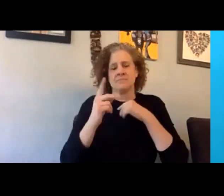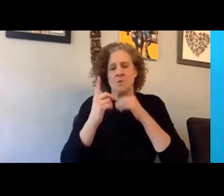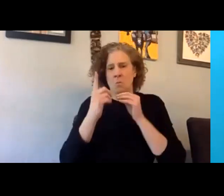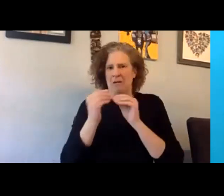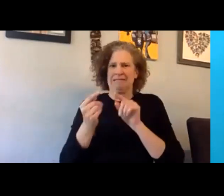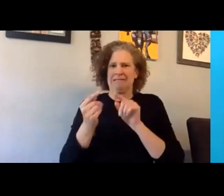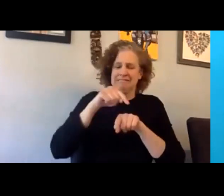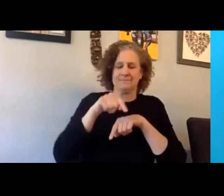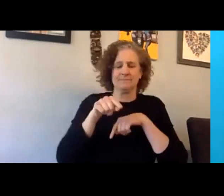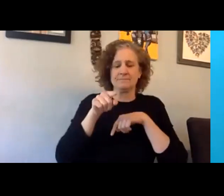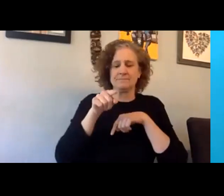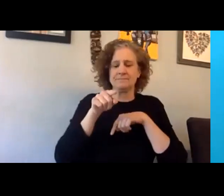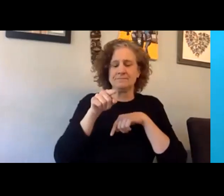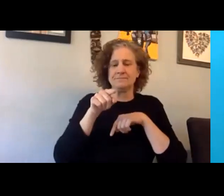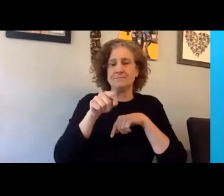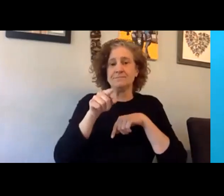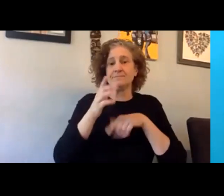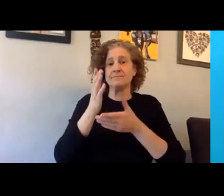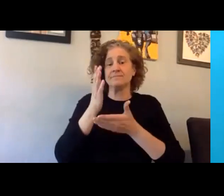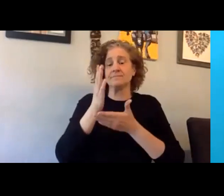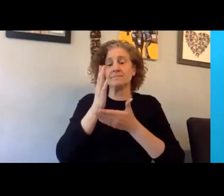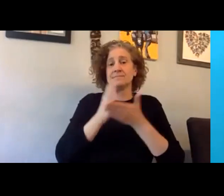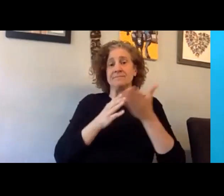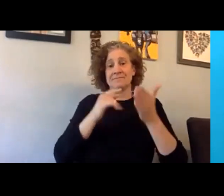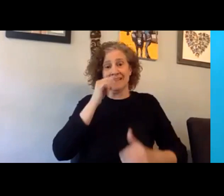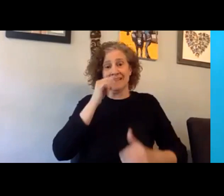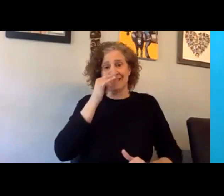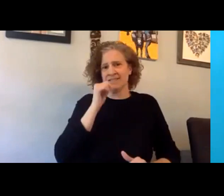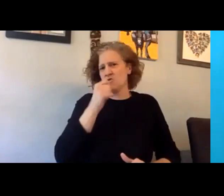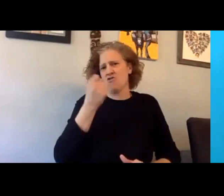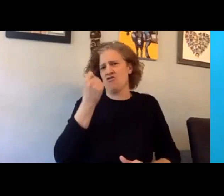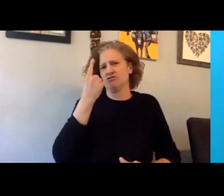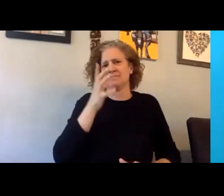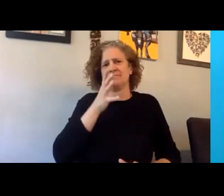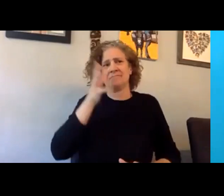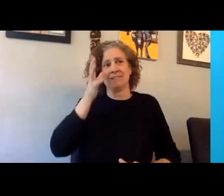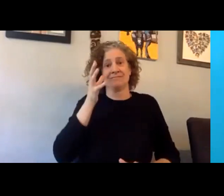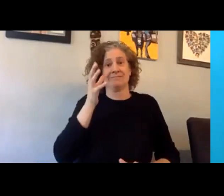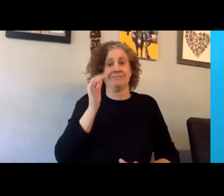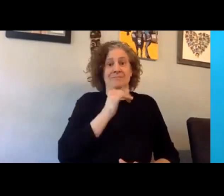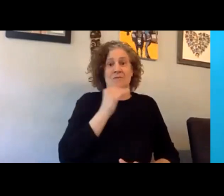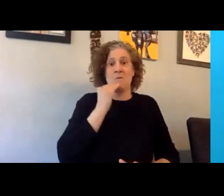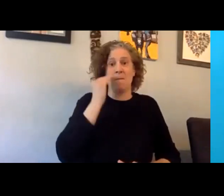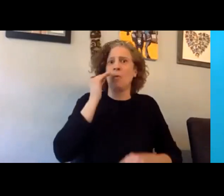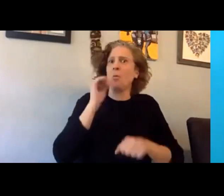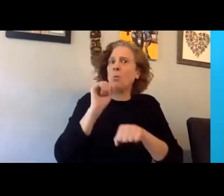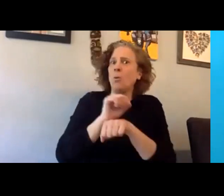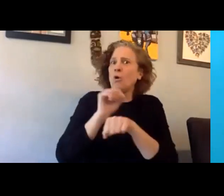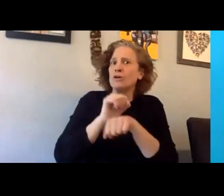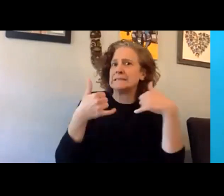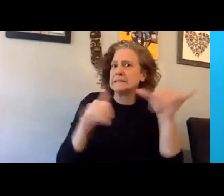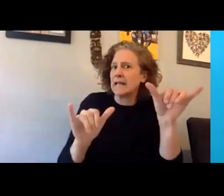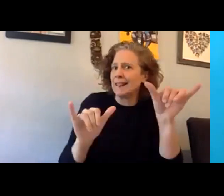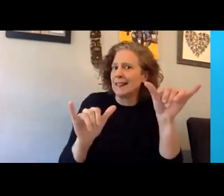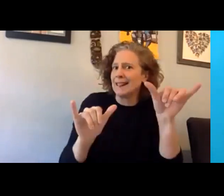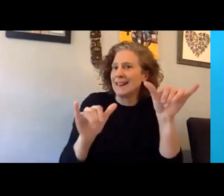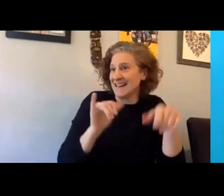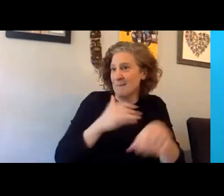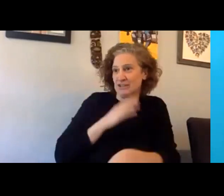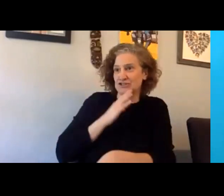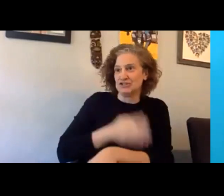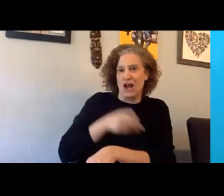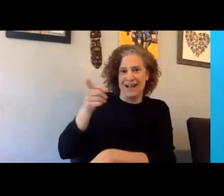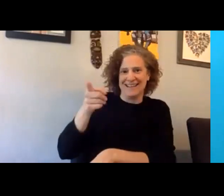on. Okay. And then one thing I want to go back to, some kids don't understand when their parents stay home,